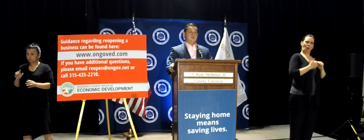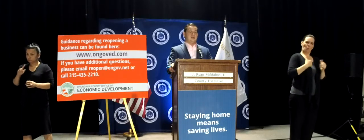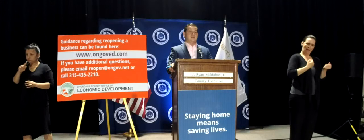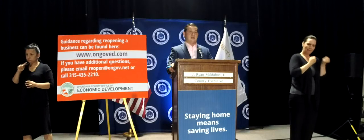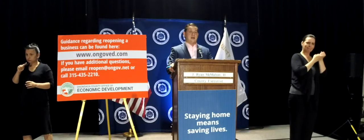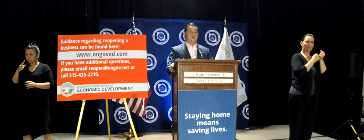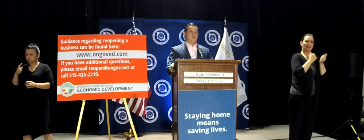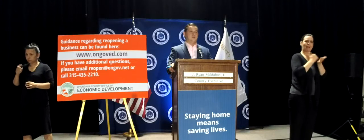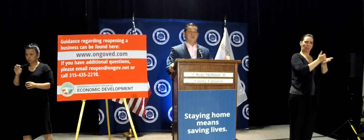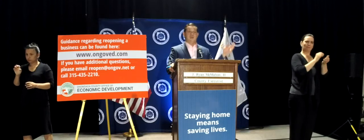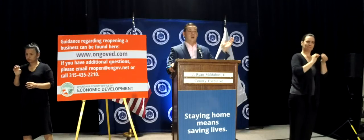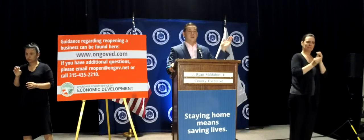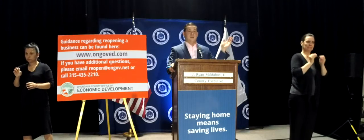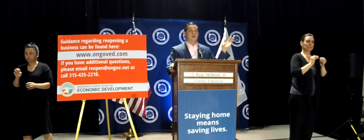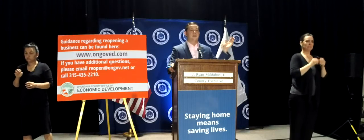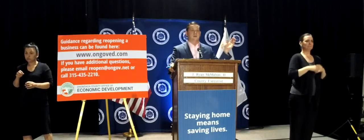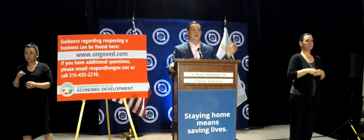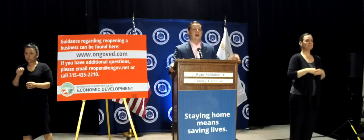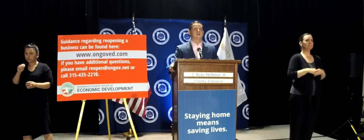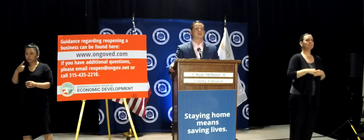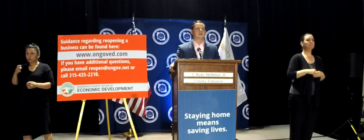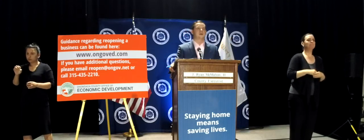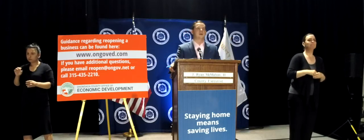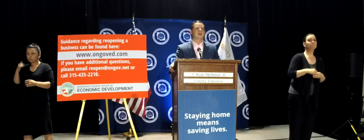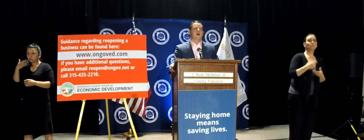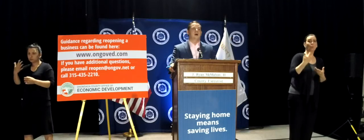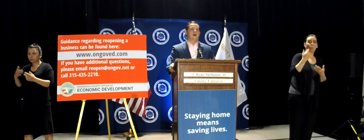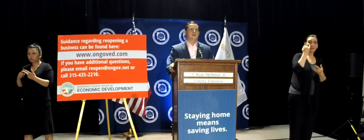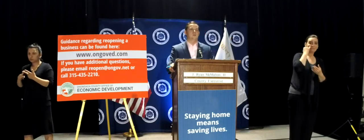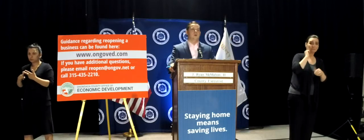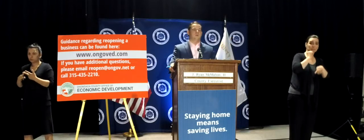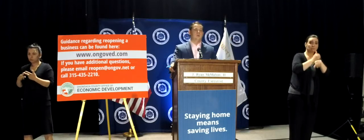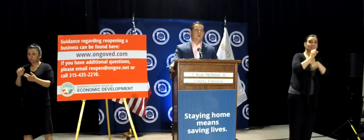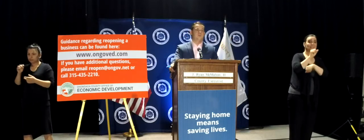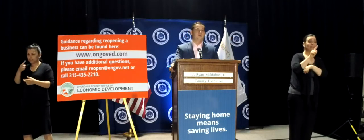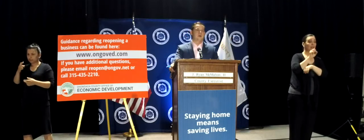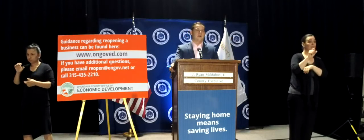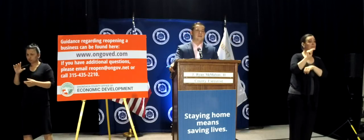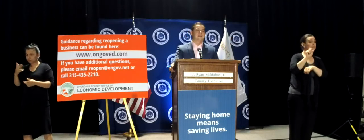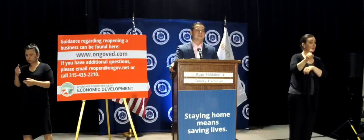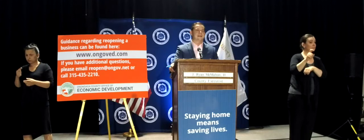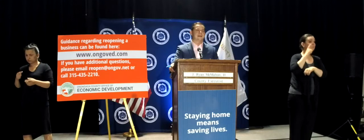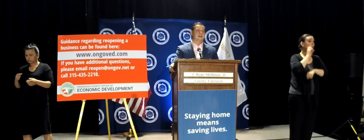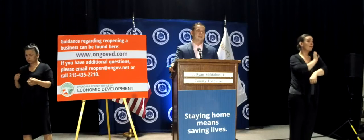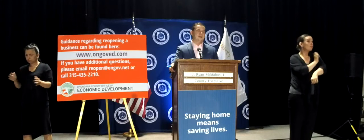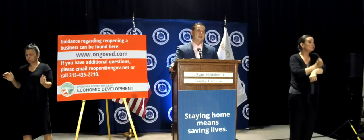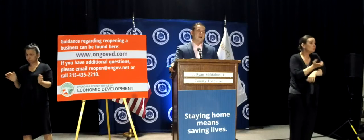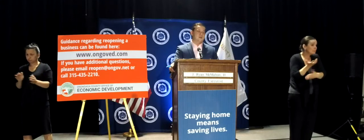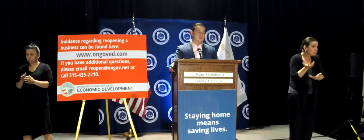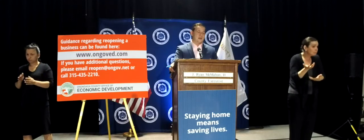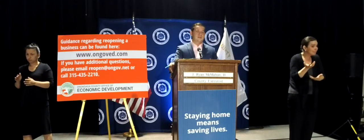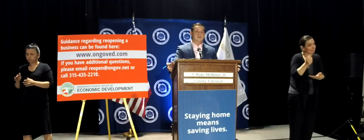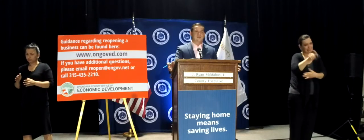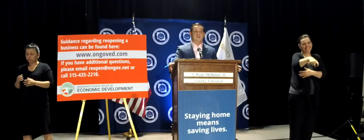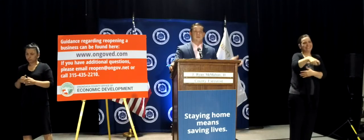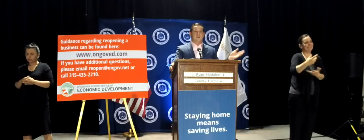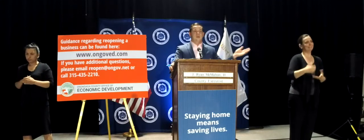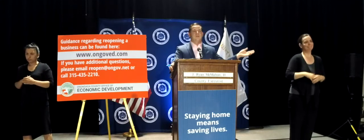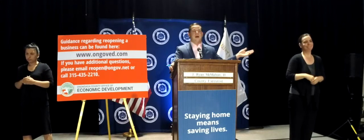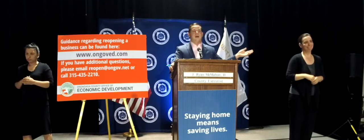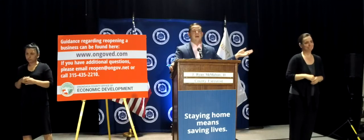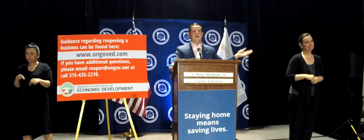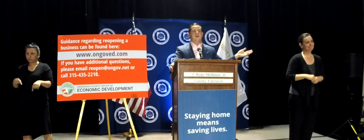this sales tax, which we should have already been getting, quite honestly. We're one of the few counties that doesn't get it. So that's the